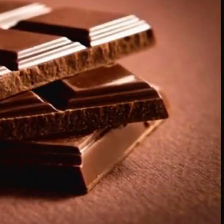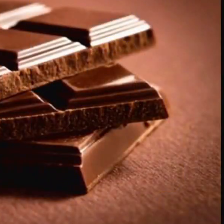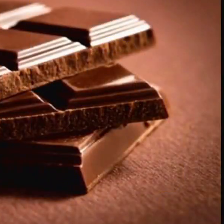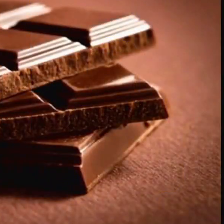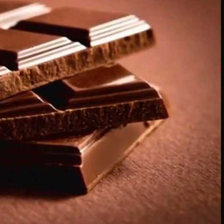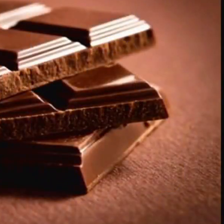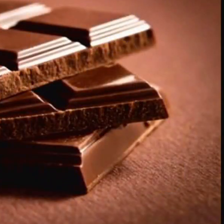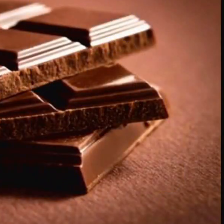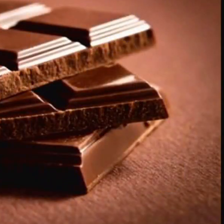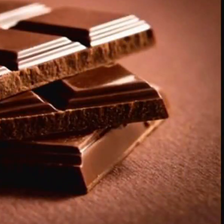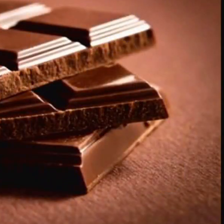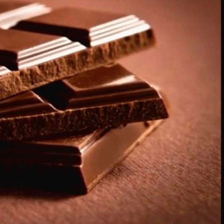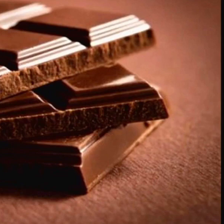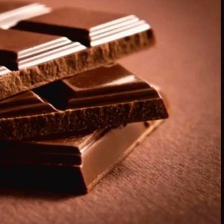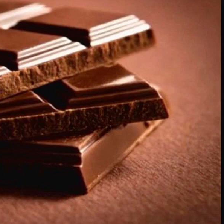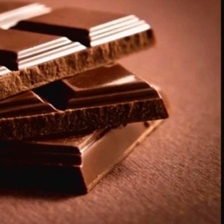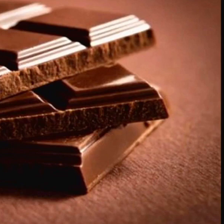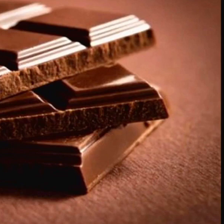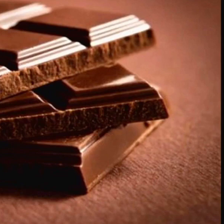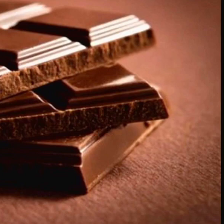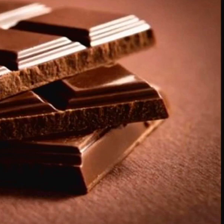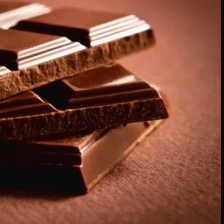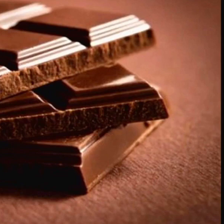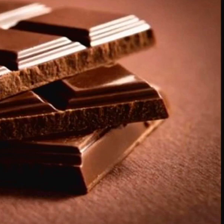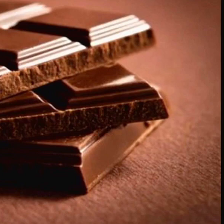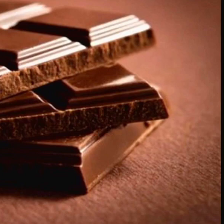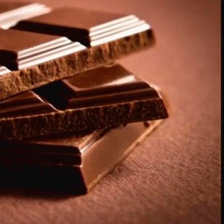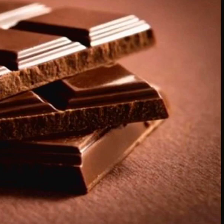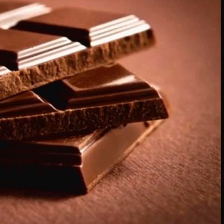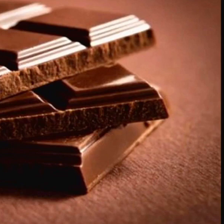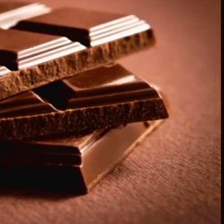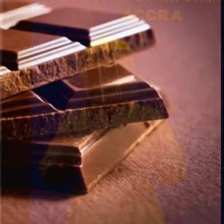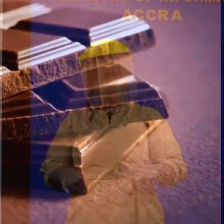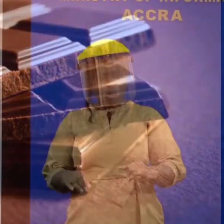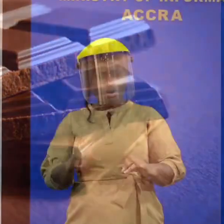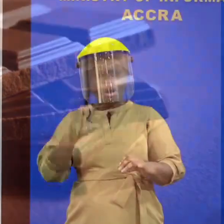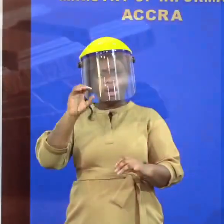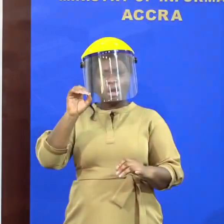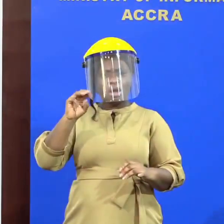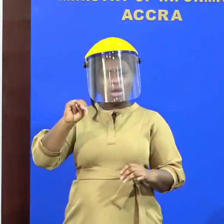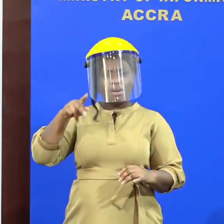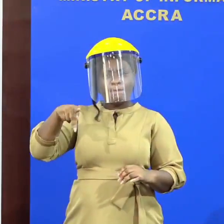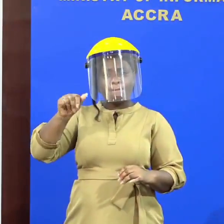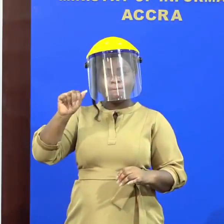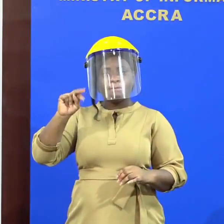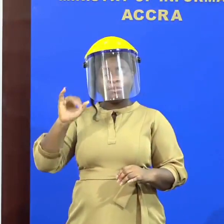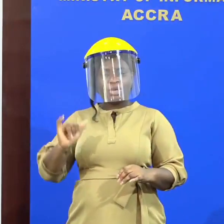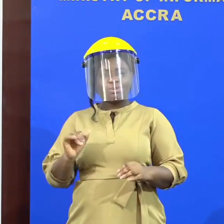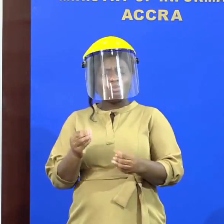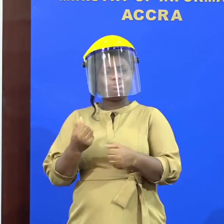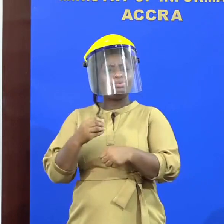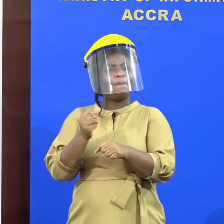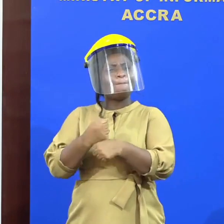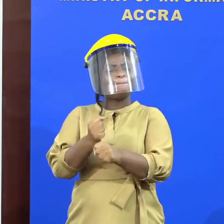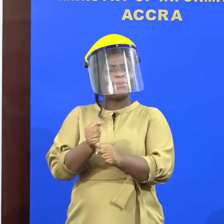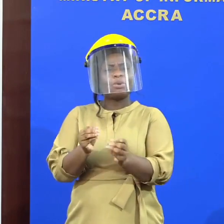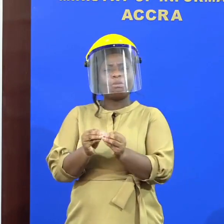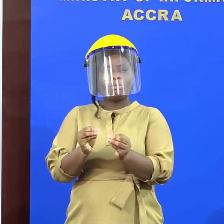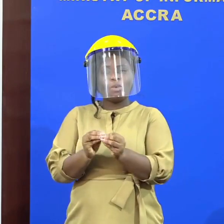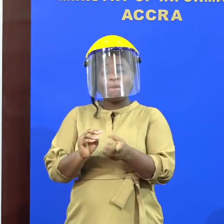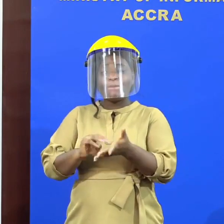we increase consumption, our companies will be able to process more. When they process more, cost